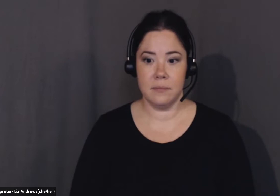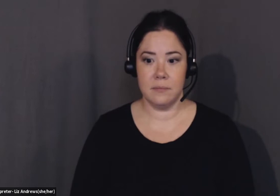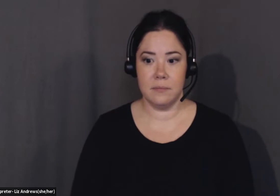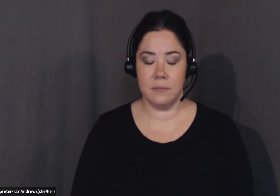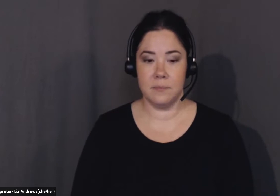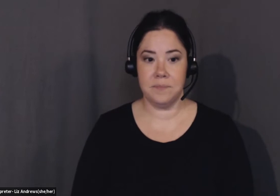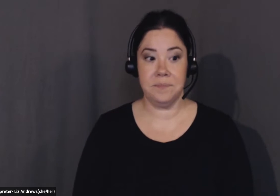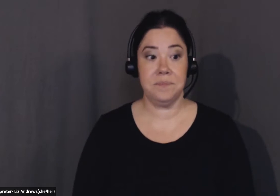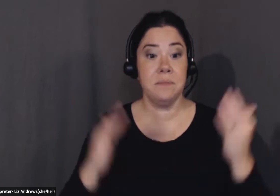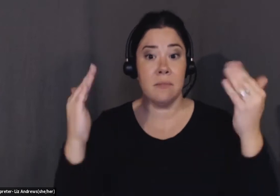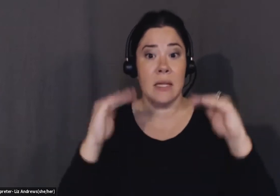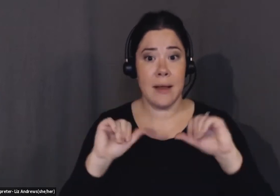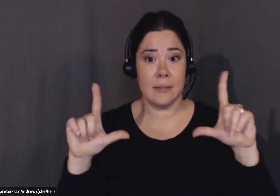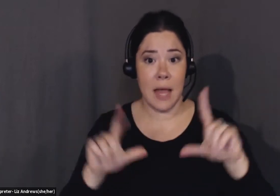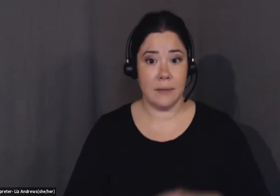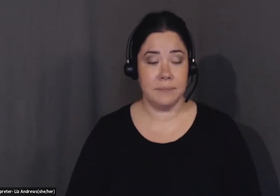Can we go to the next slide?